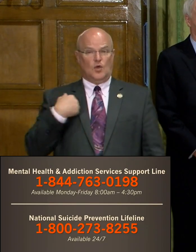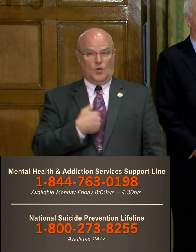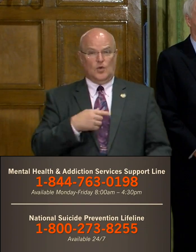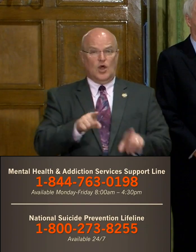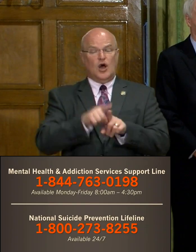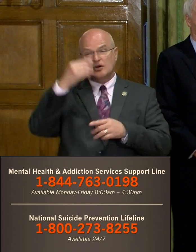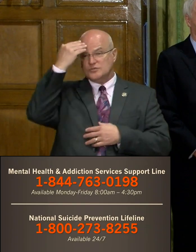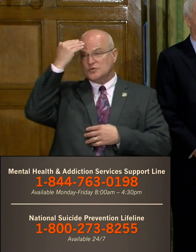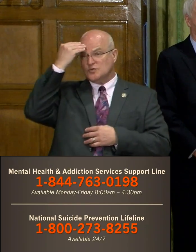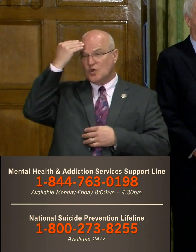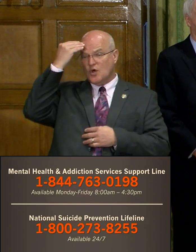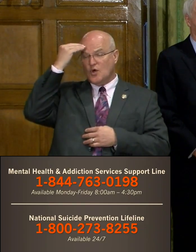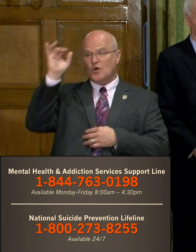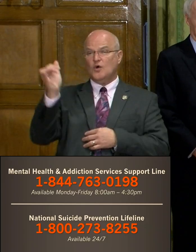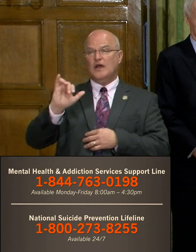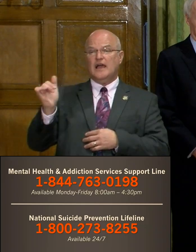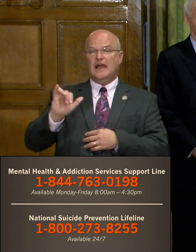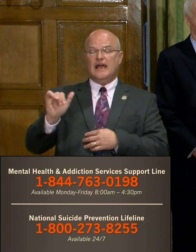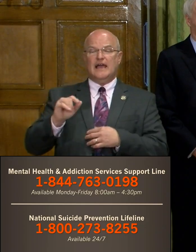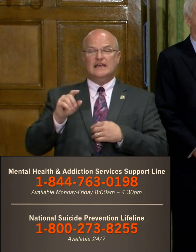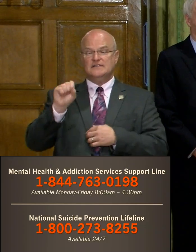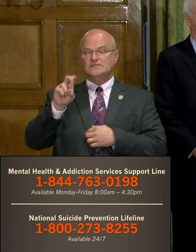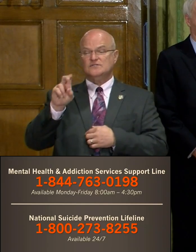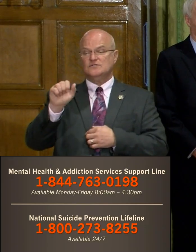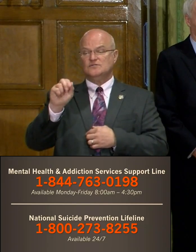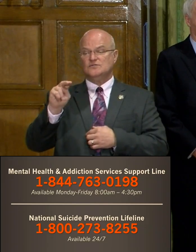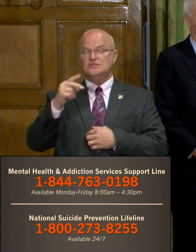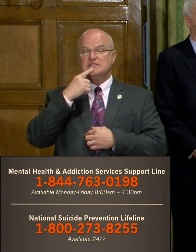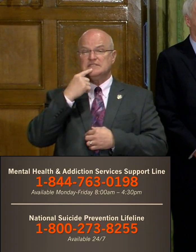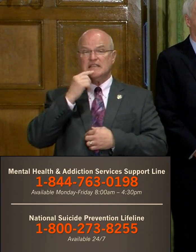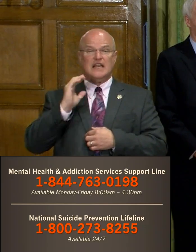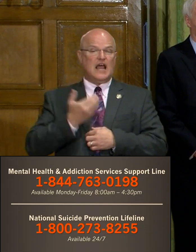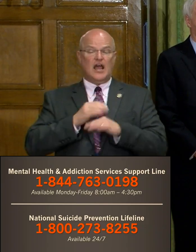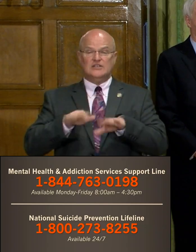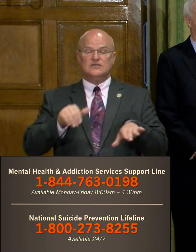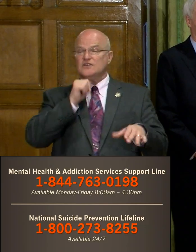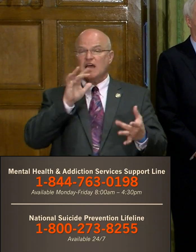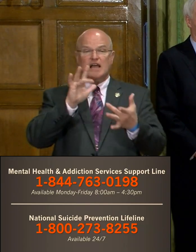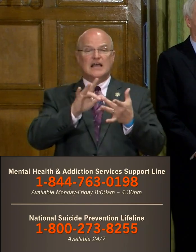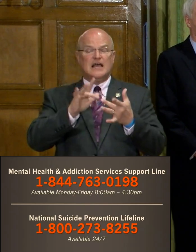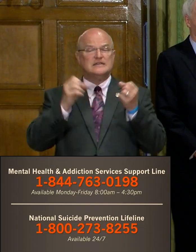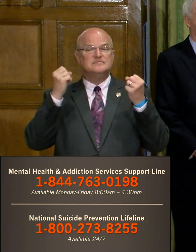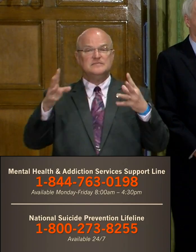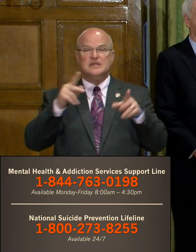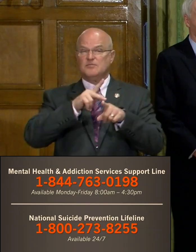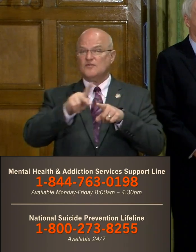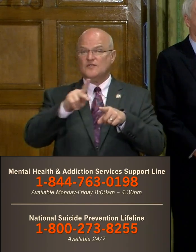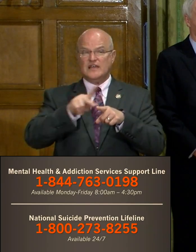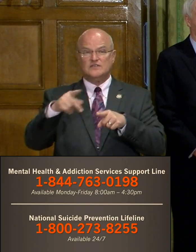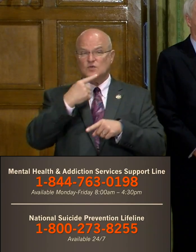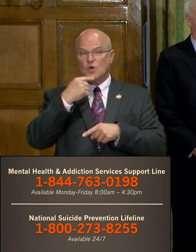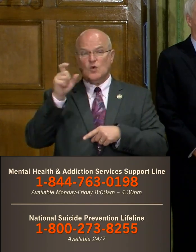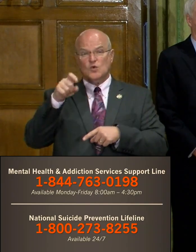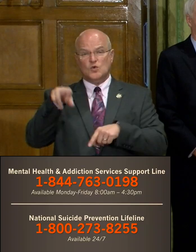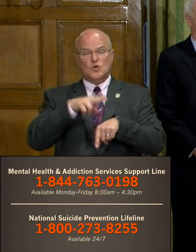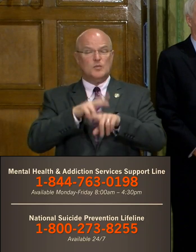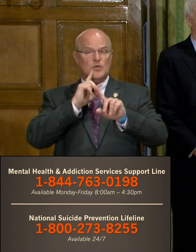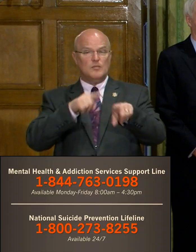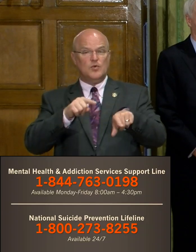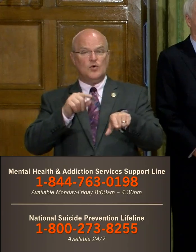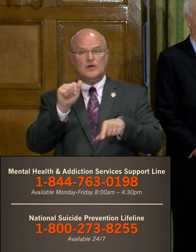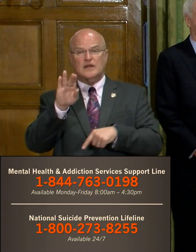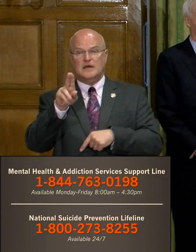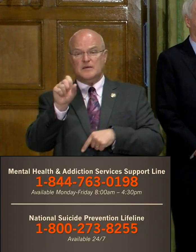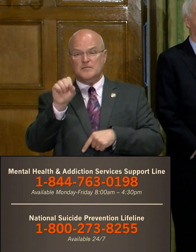We also know, as the First Lady said, that our children are not coming into contact with as many professionals who normally report abuse